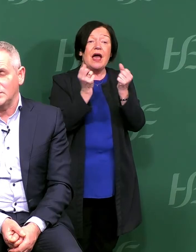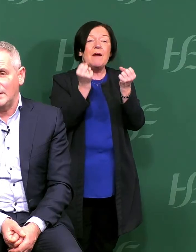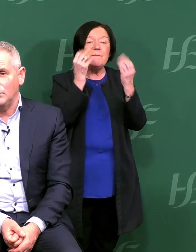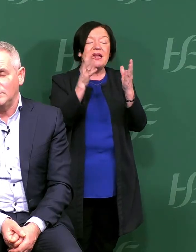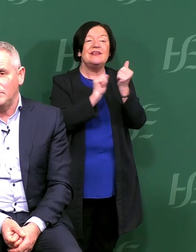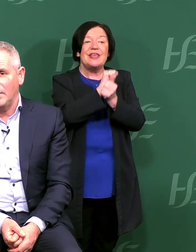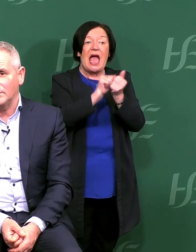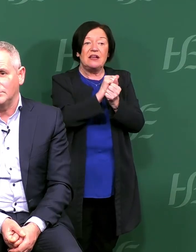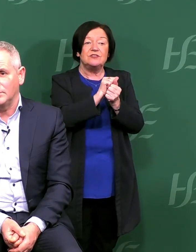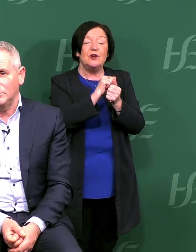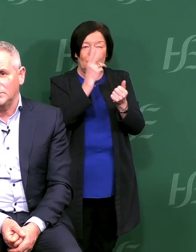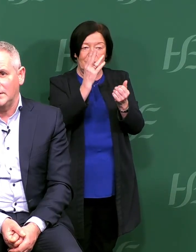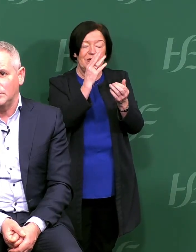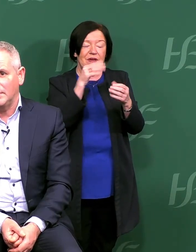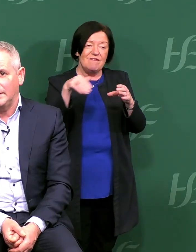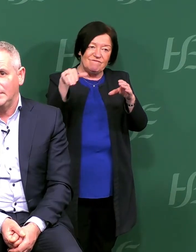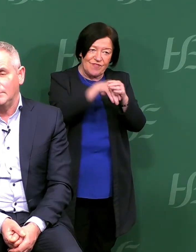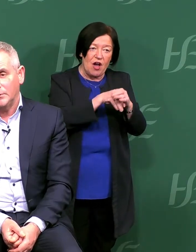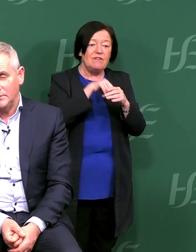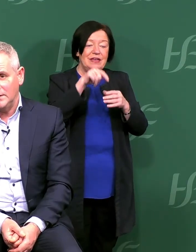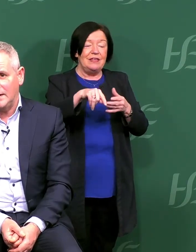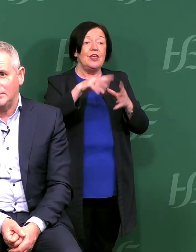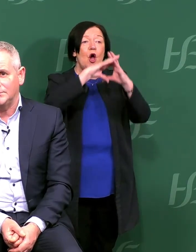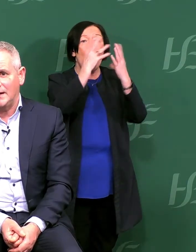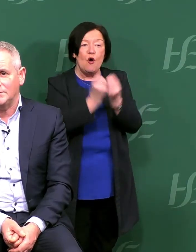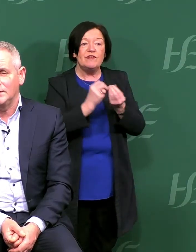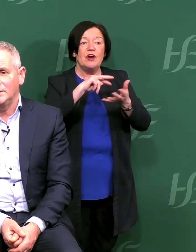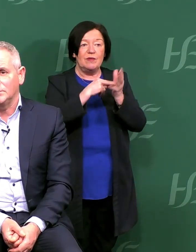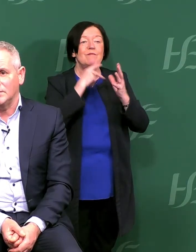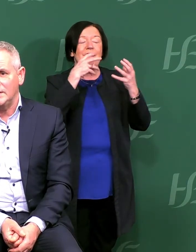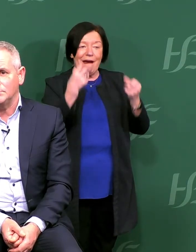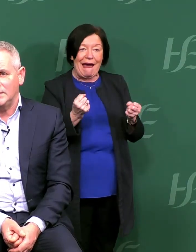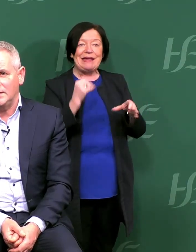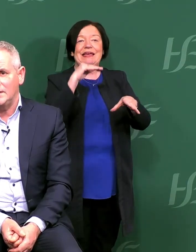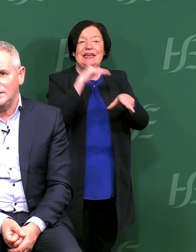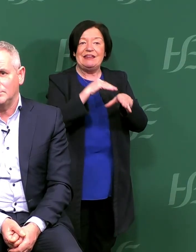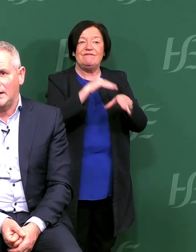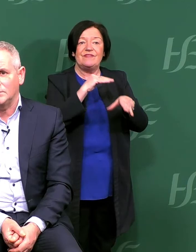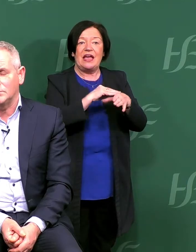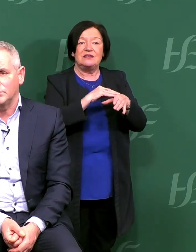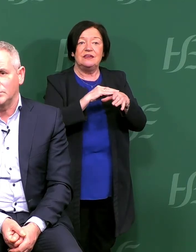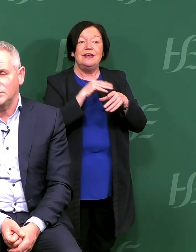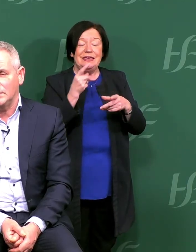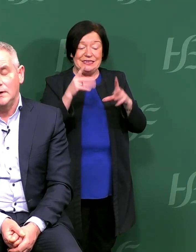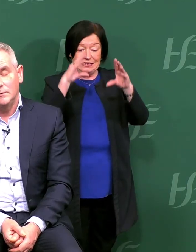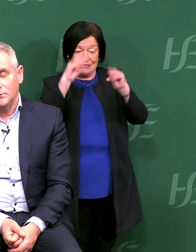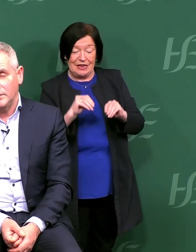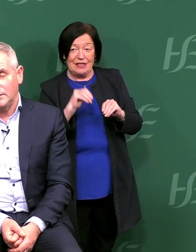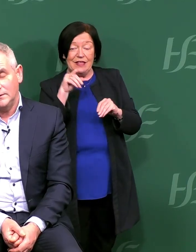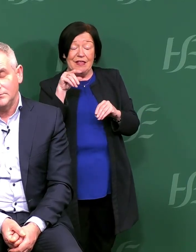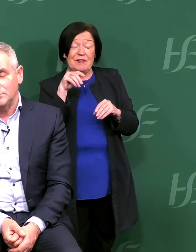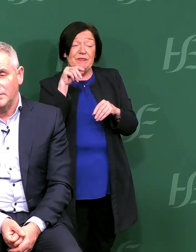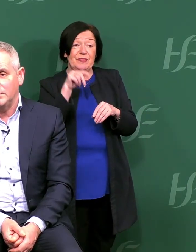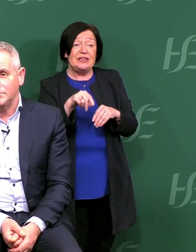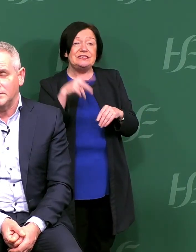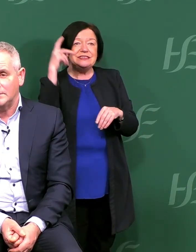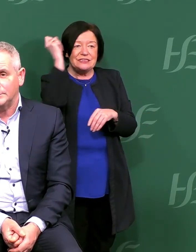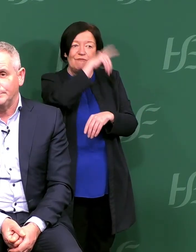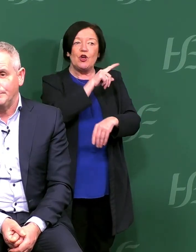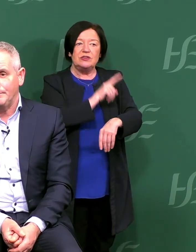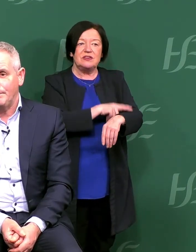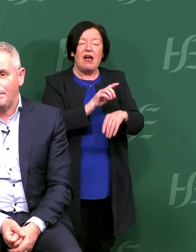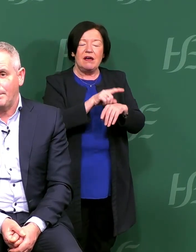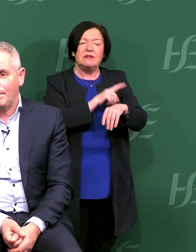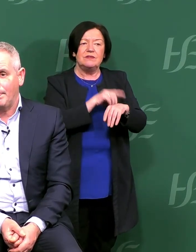of the actions in that will be part of our multi-annual plan, but it did have an effect to at least mitigate the impacts during a difficult period for